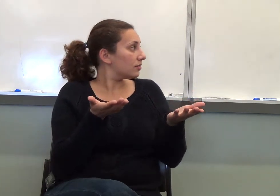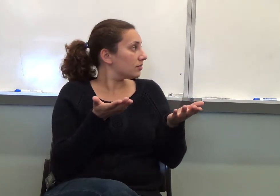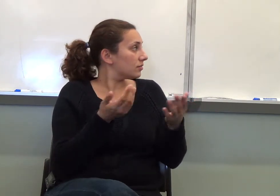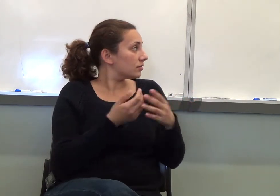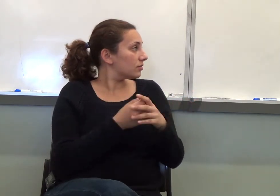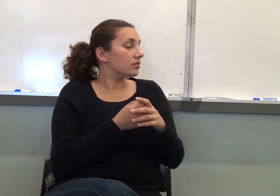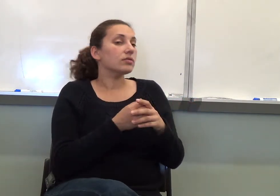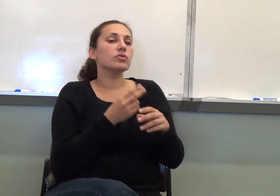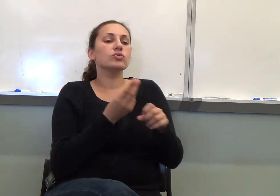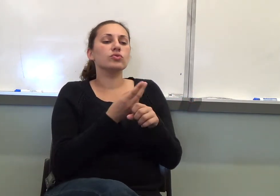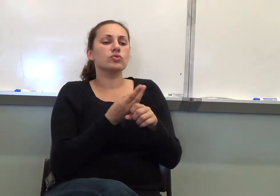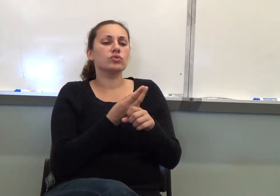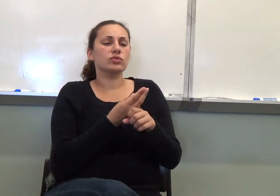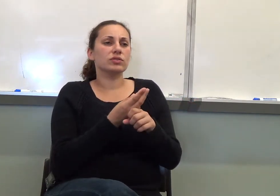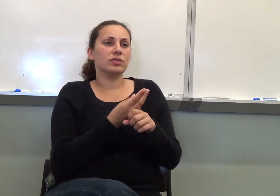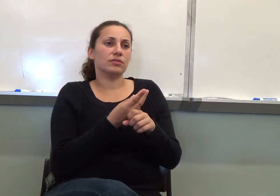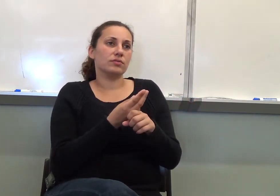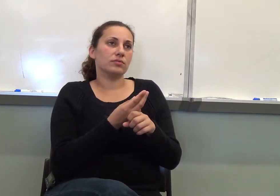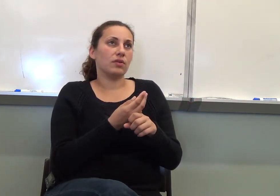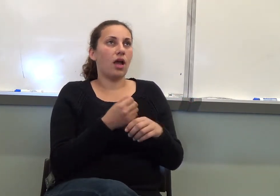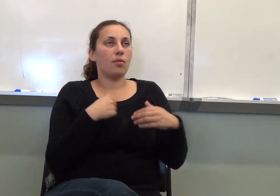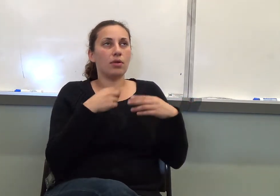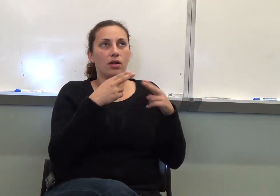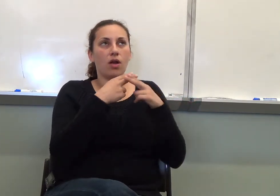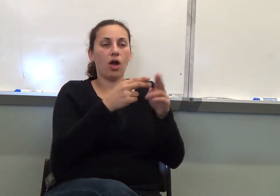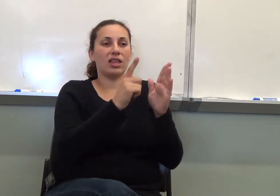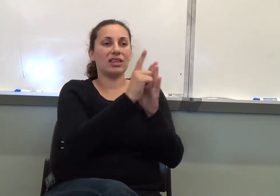four, I'm going to call them legal operations.